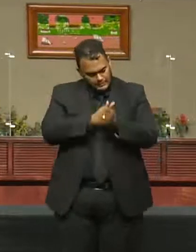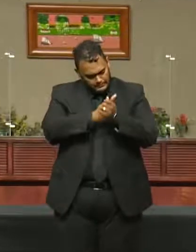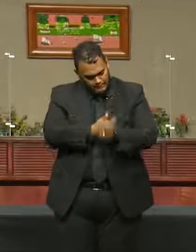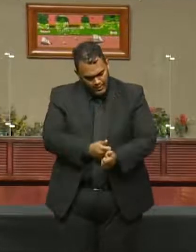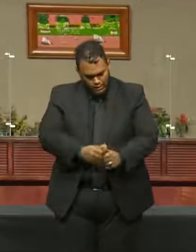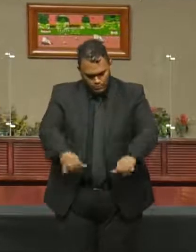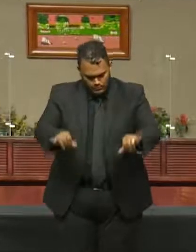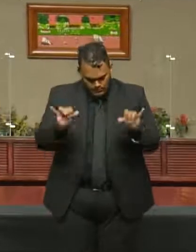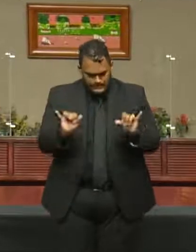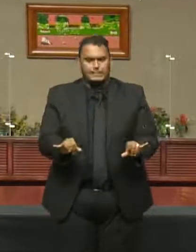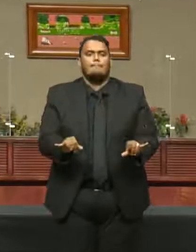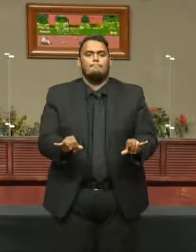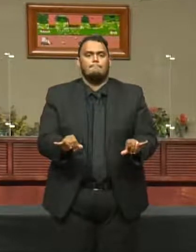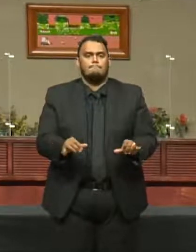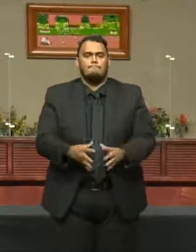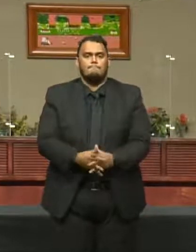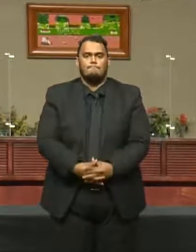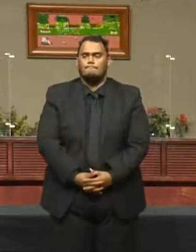point.